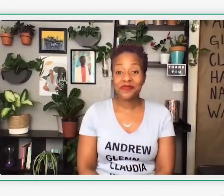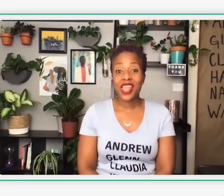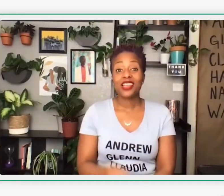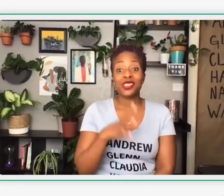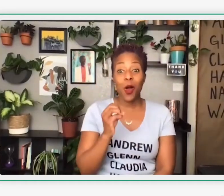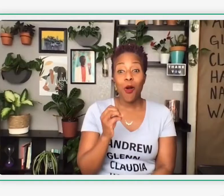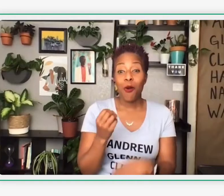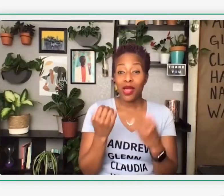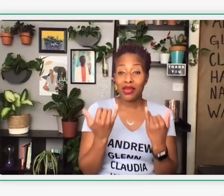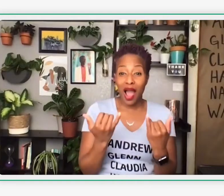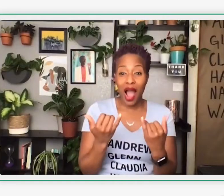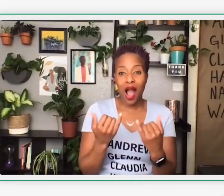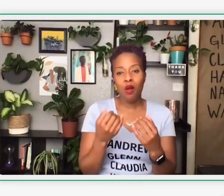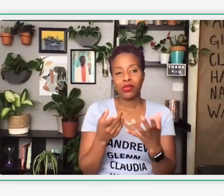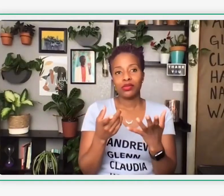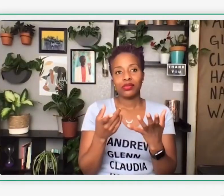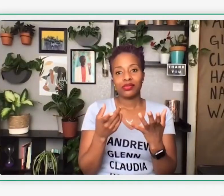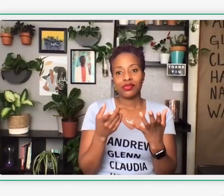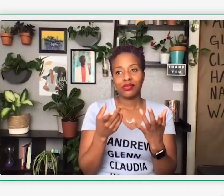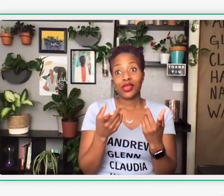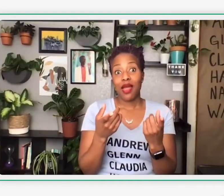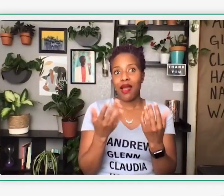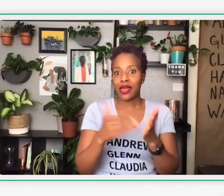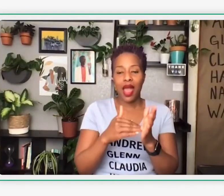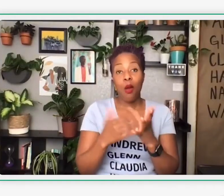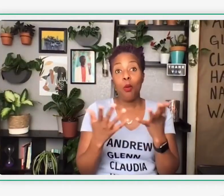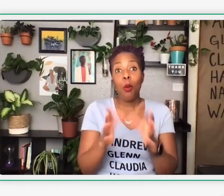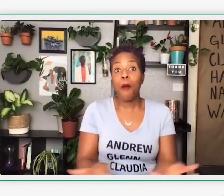banks to continue to be approved.